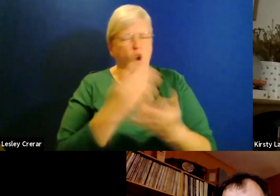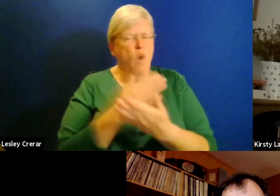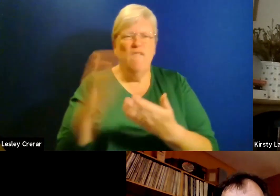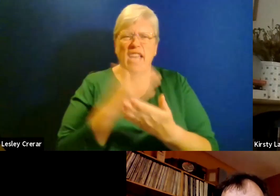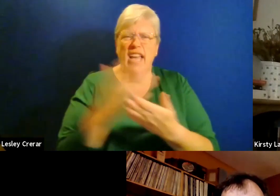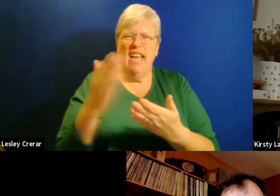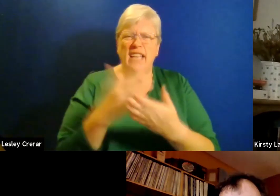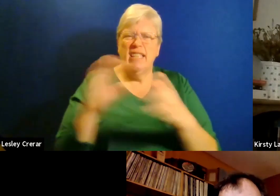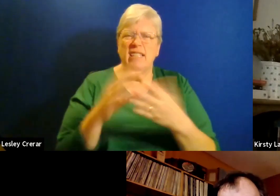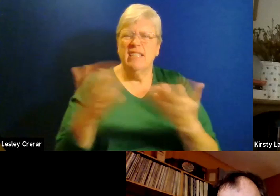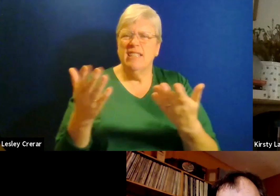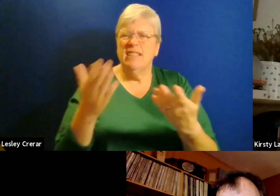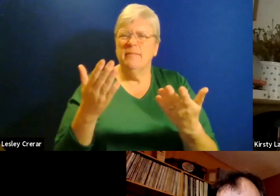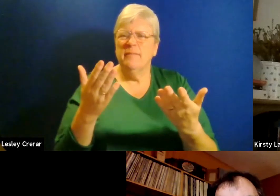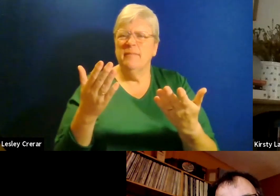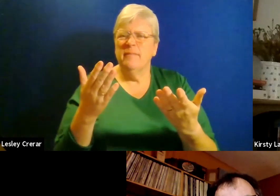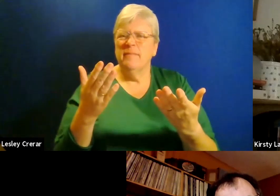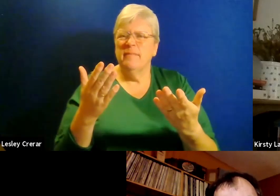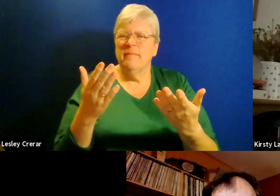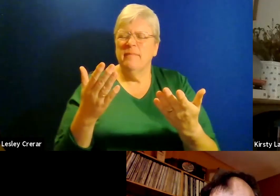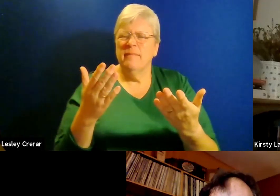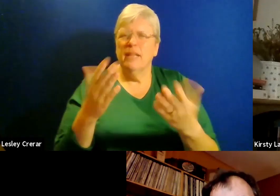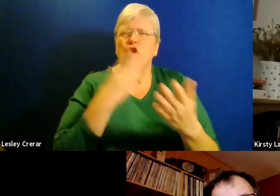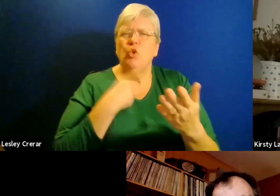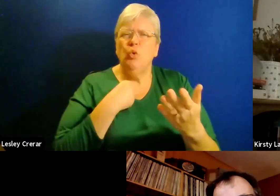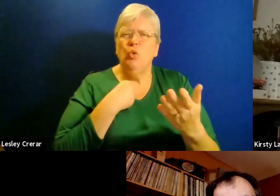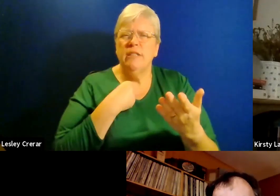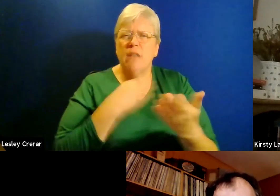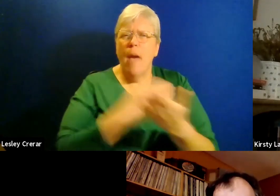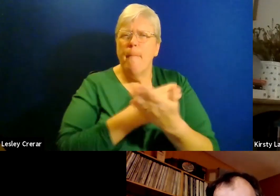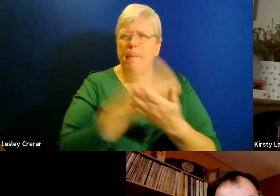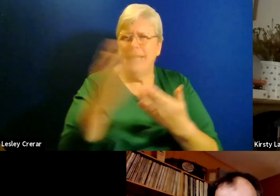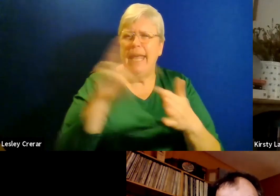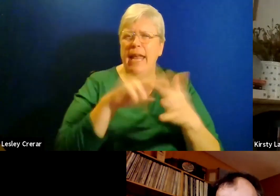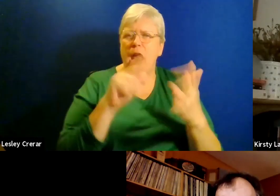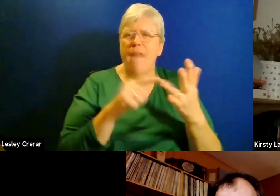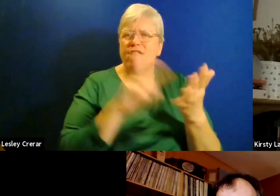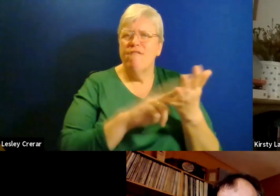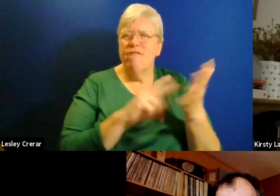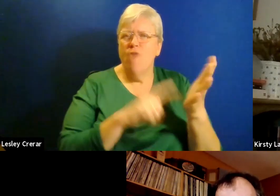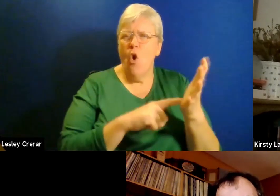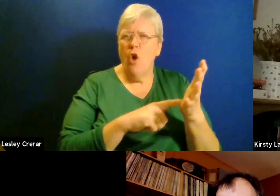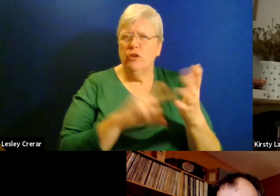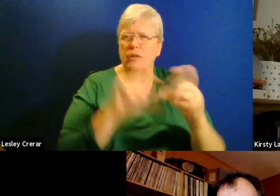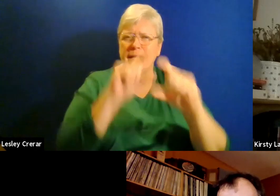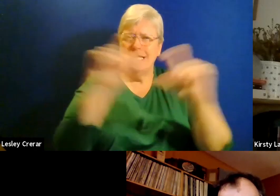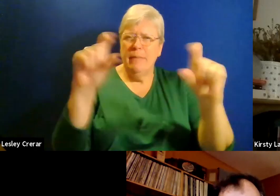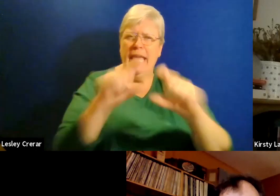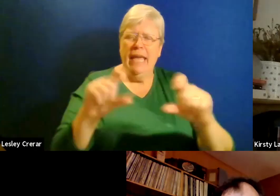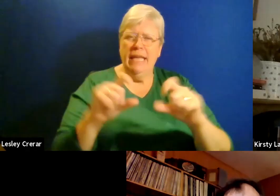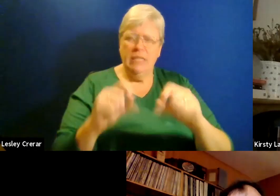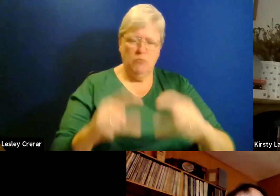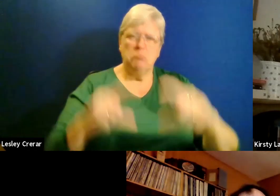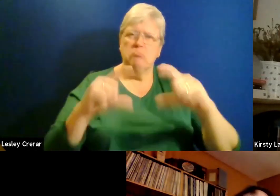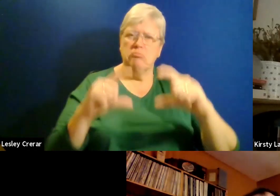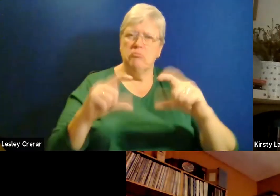use a kind of a plain font and well spaced and a decent size and simple stuff like that. I think always helps.